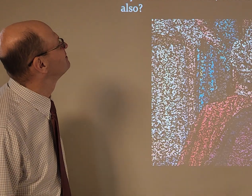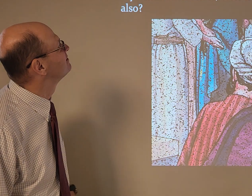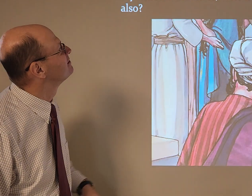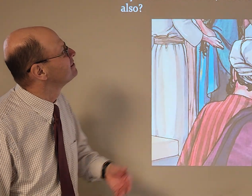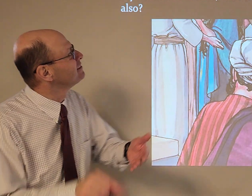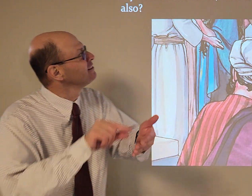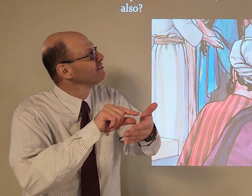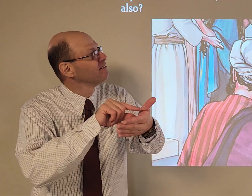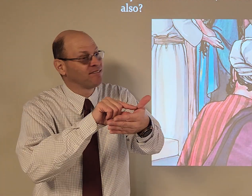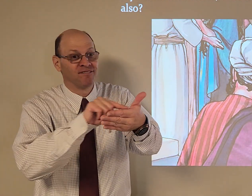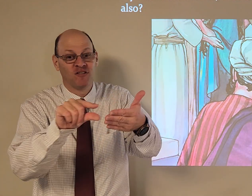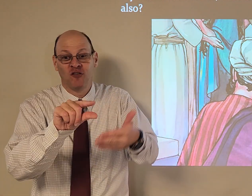In verse